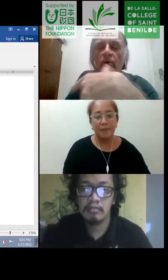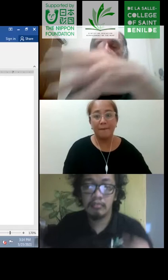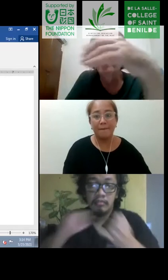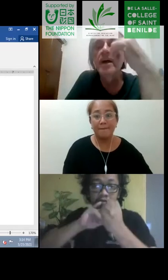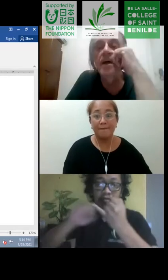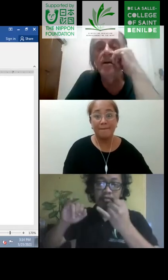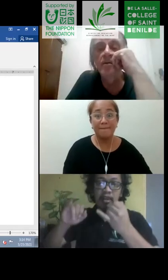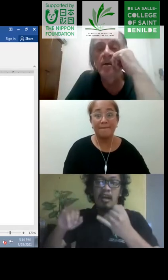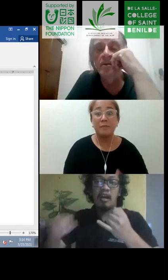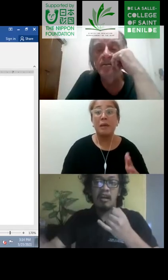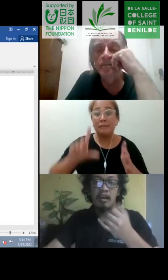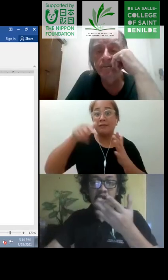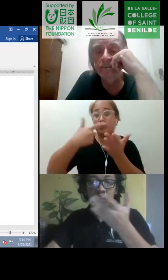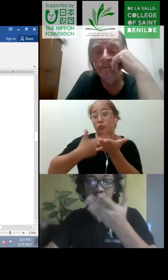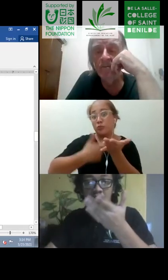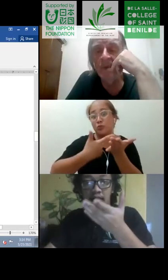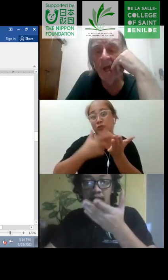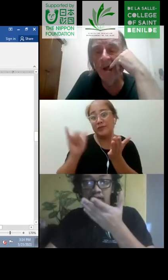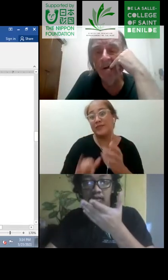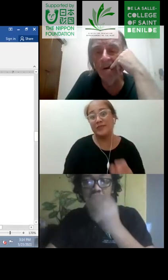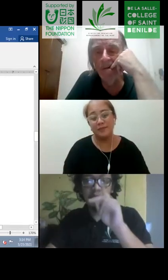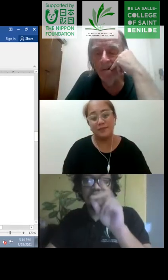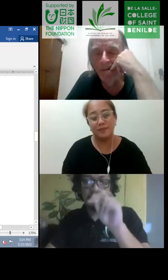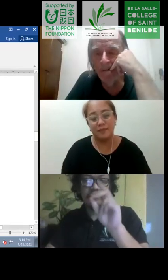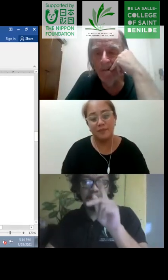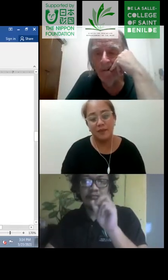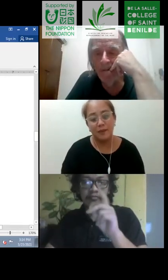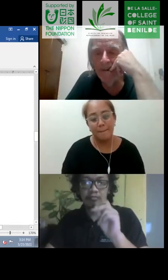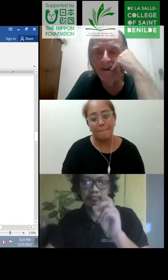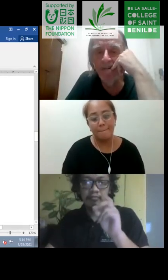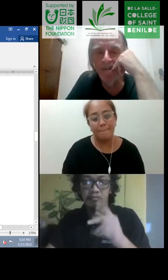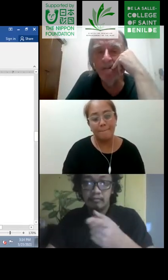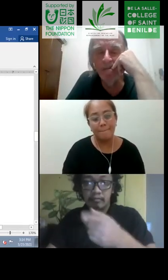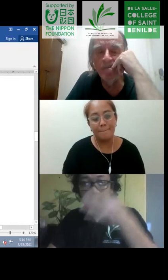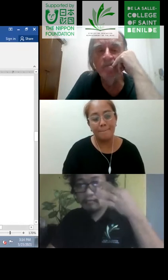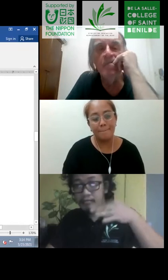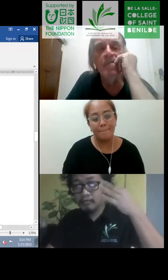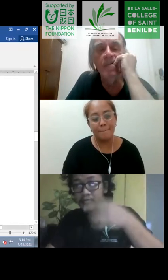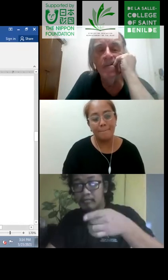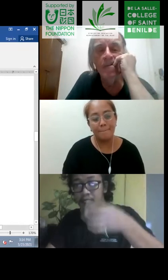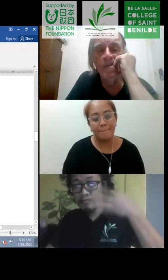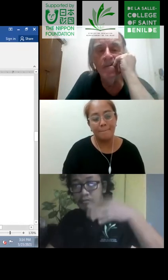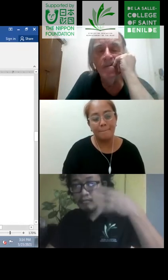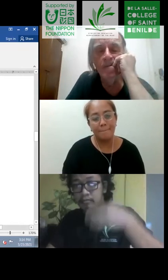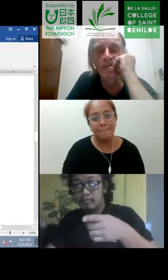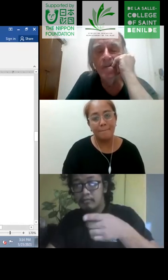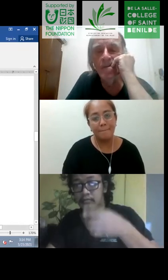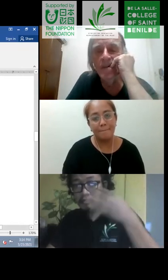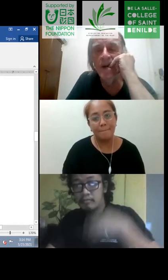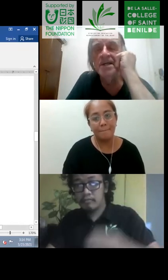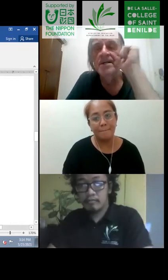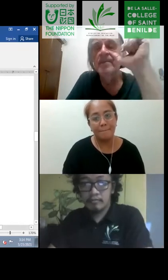But we'll I talk see. about that also. Yeah, like in the last one. Yeah. Meng has her hand up.